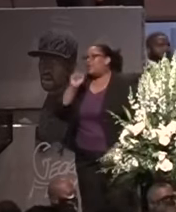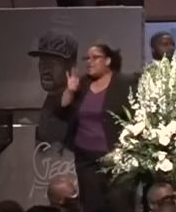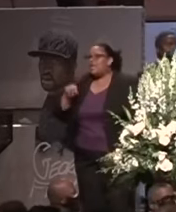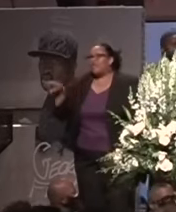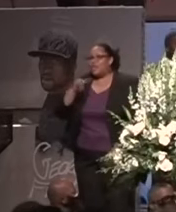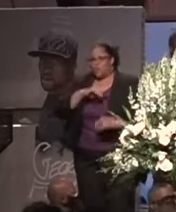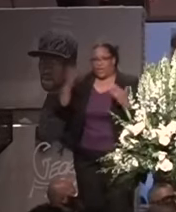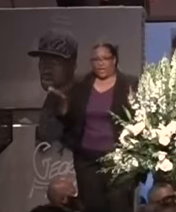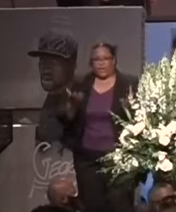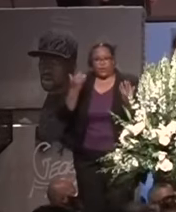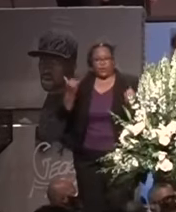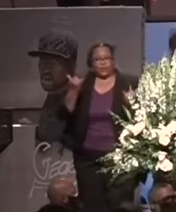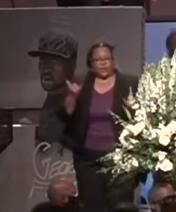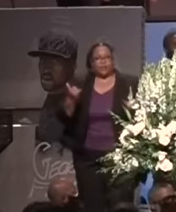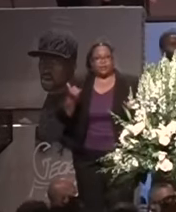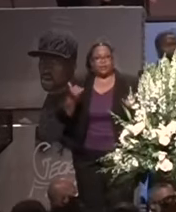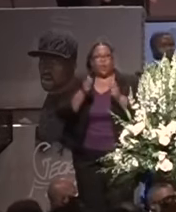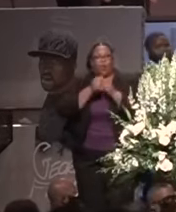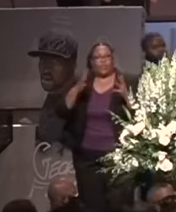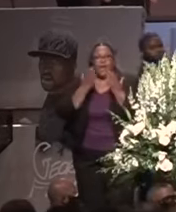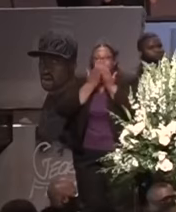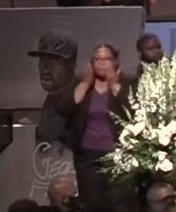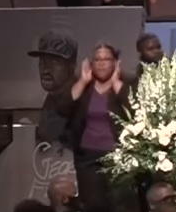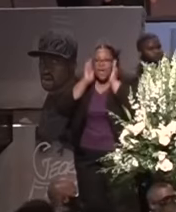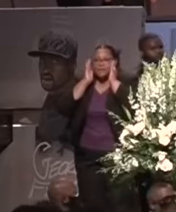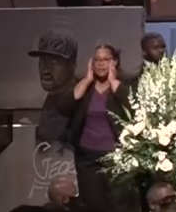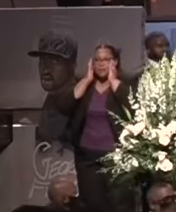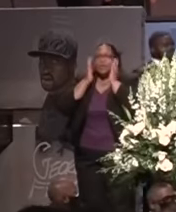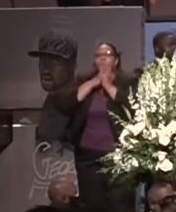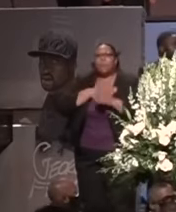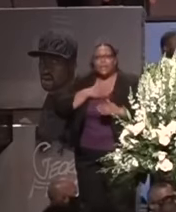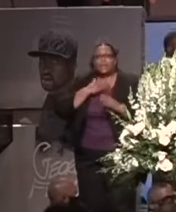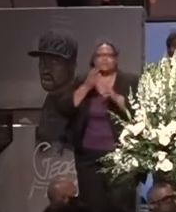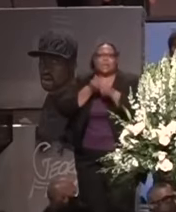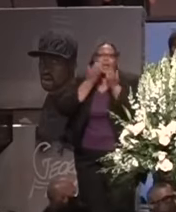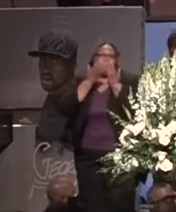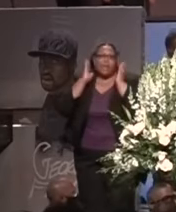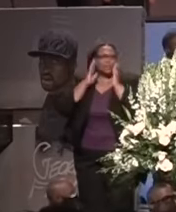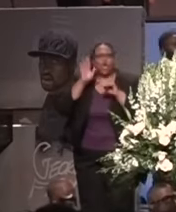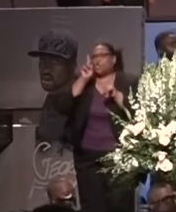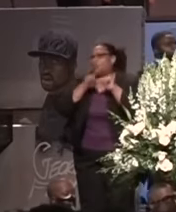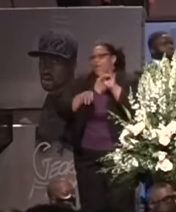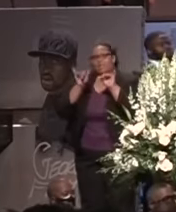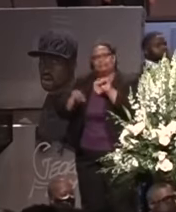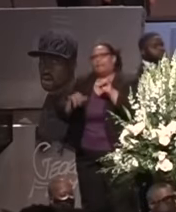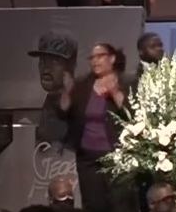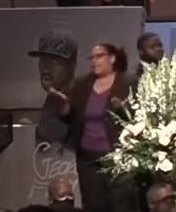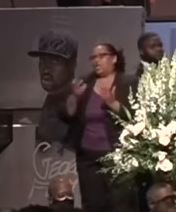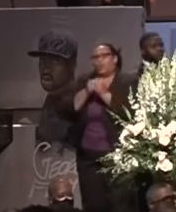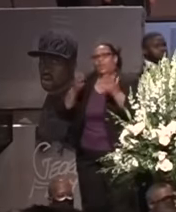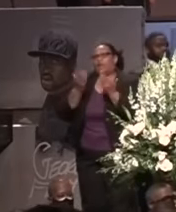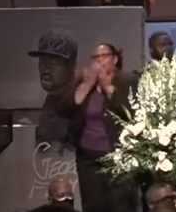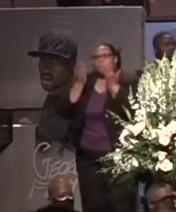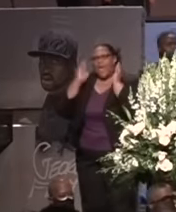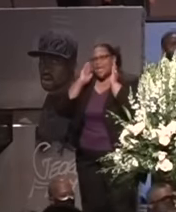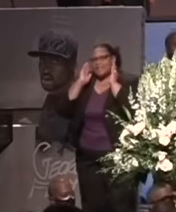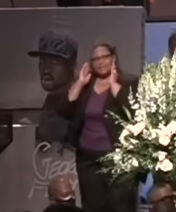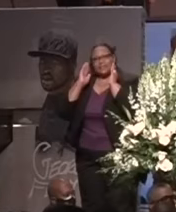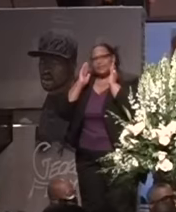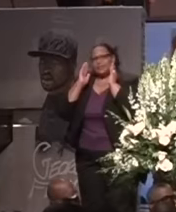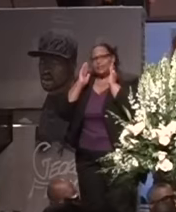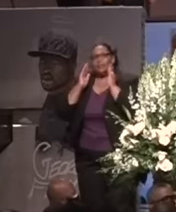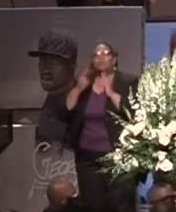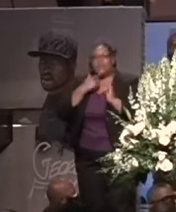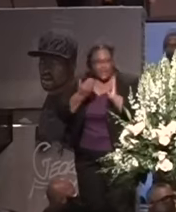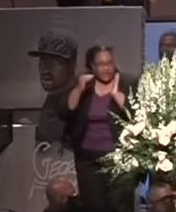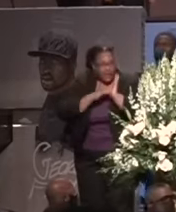you're in the house today without a mask, you need to get a mask or you cannot stay in the house. I